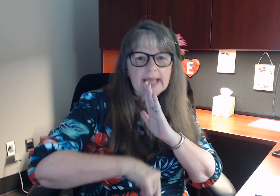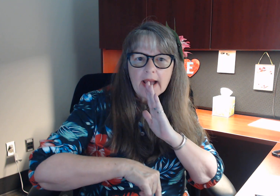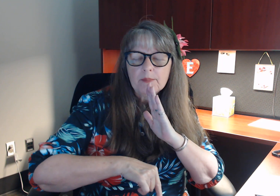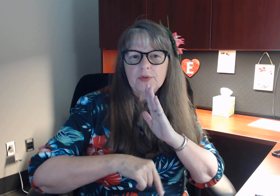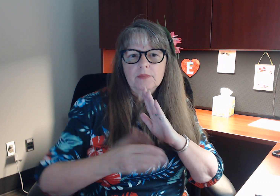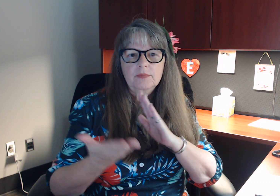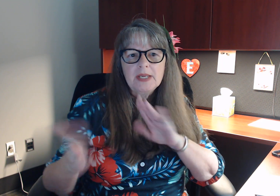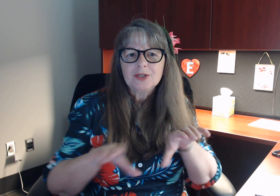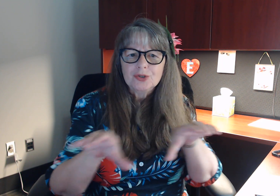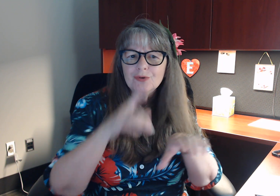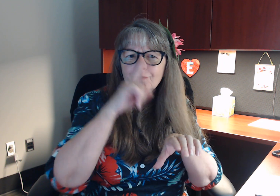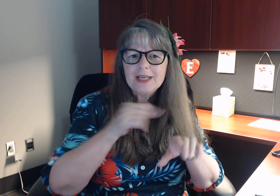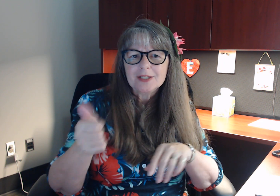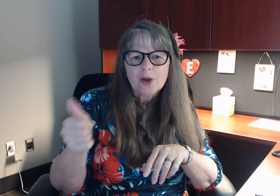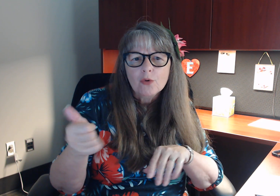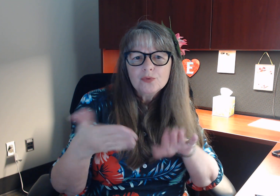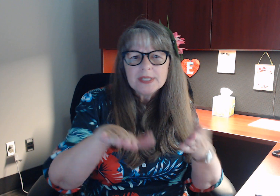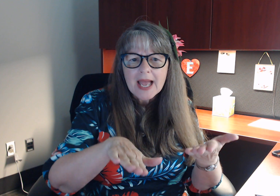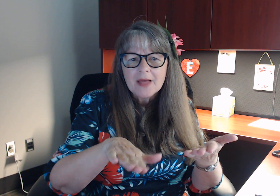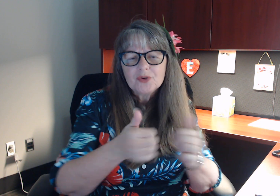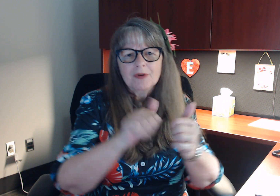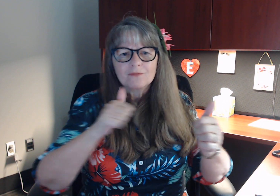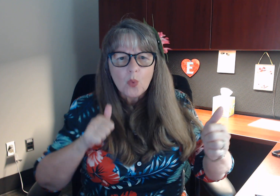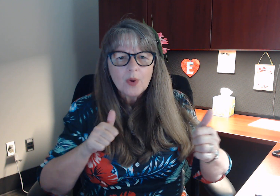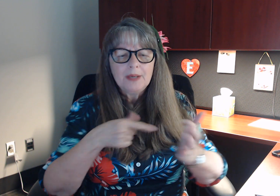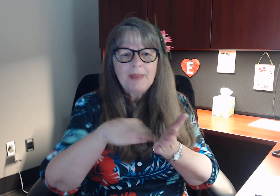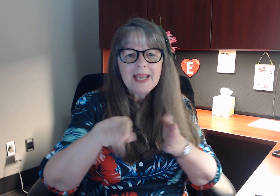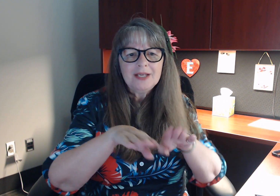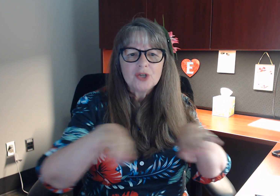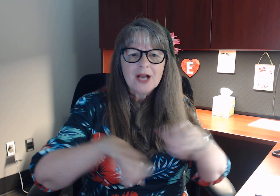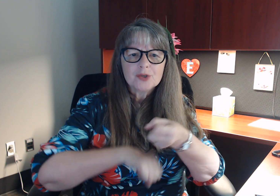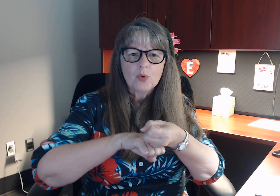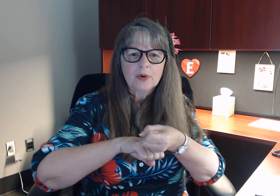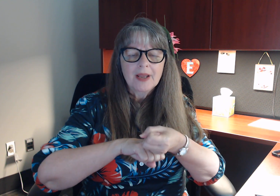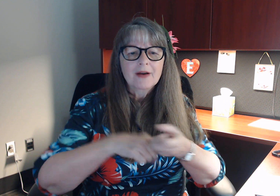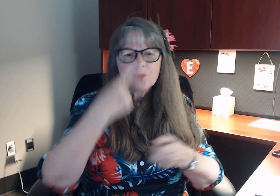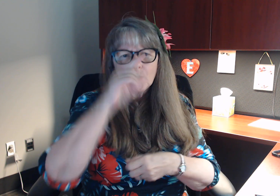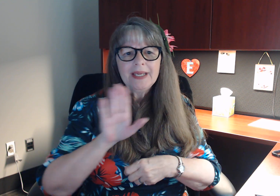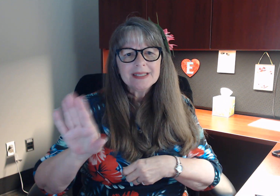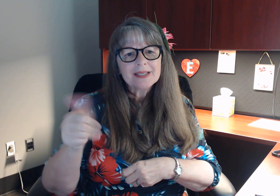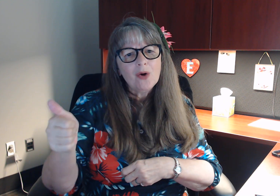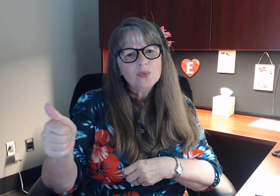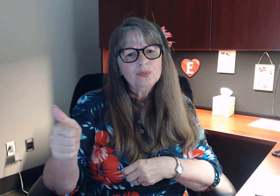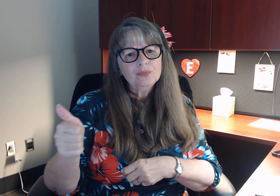in-depth thing to do to fake his own death to avoid paying child support for his own